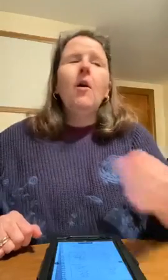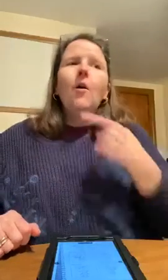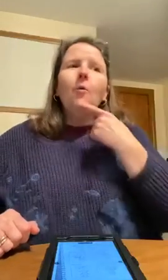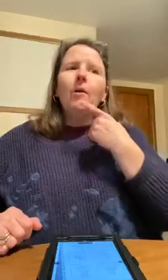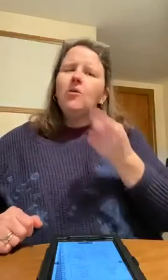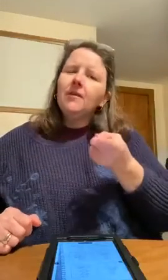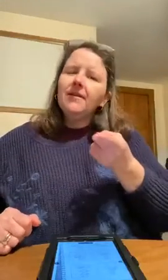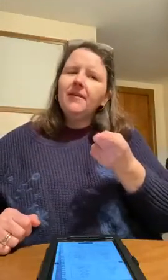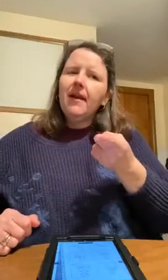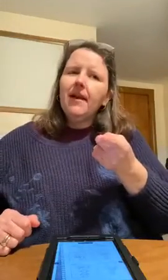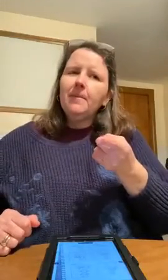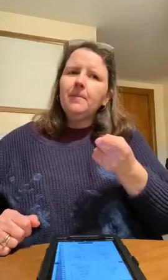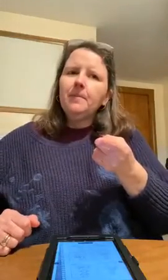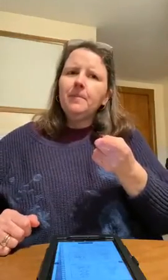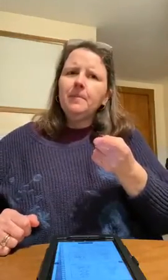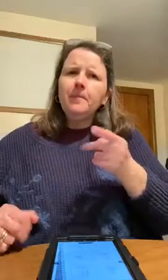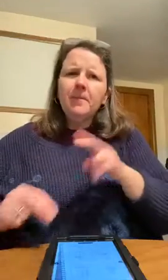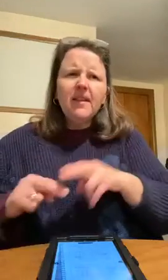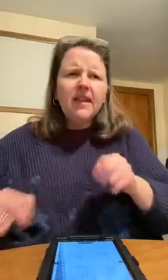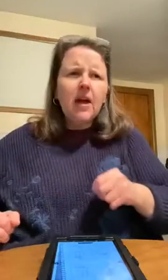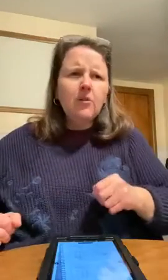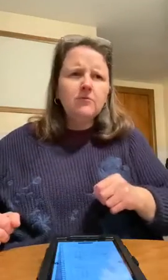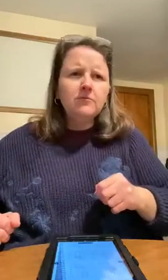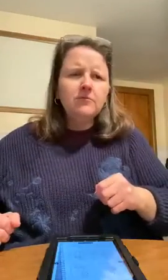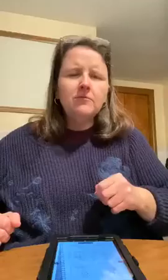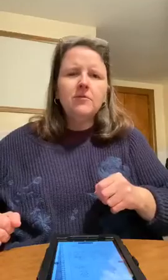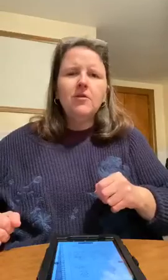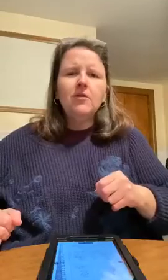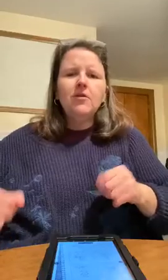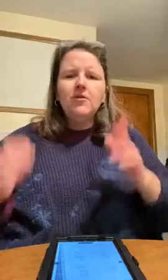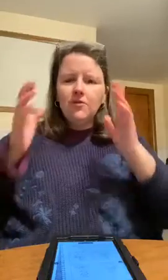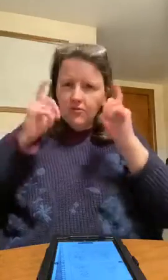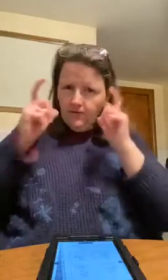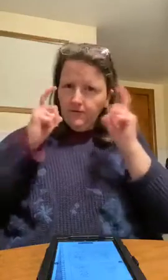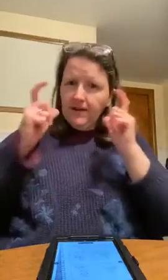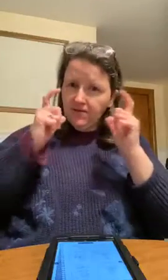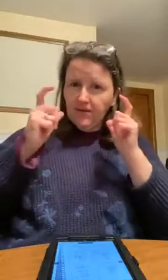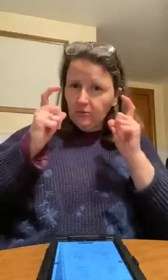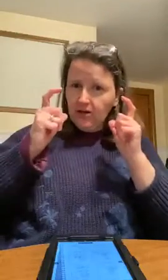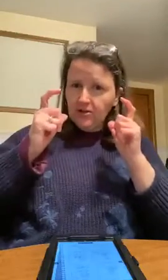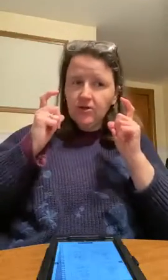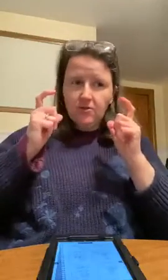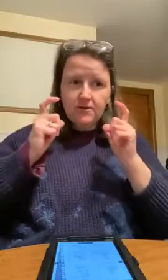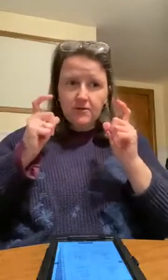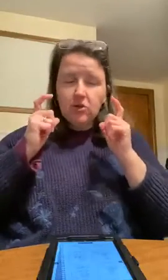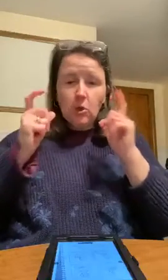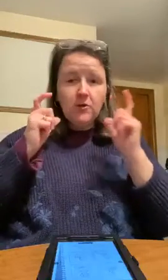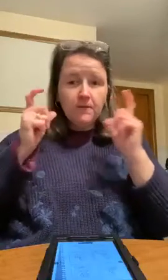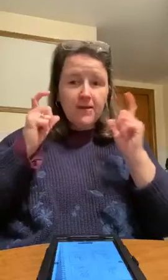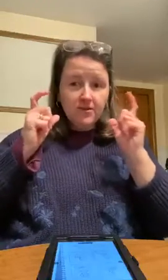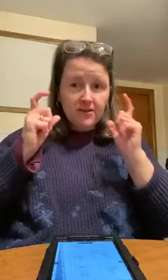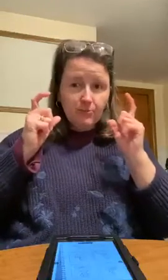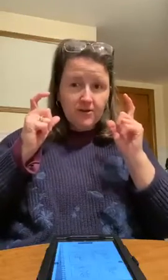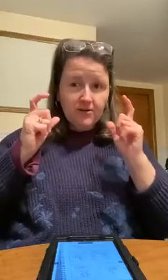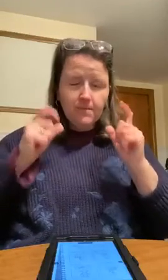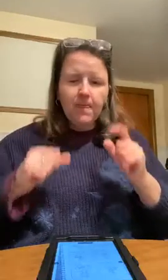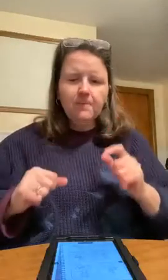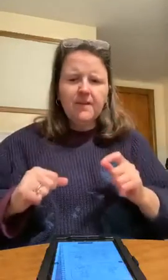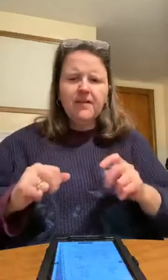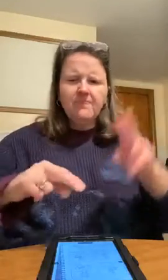when you want to say, sit down, facial expression, show your facial expression and say,